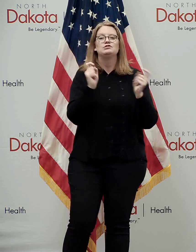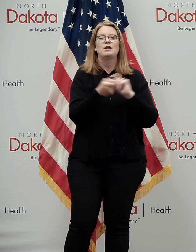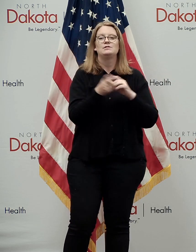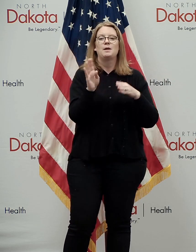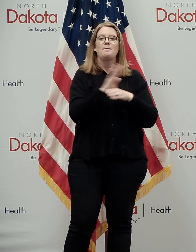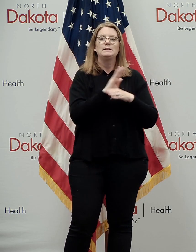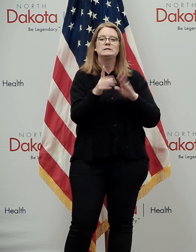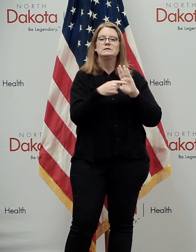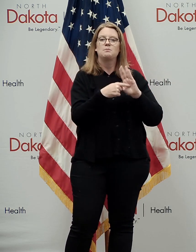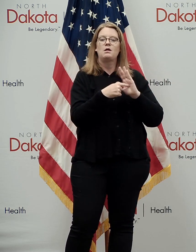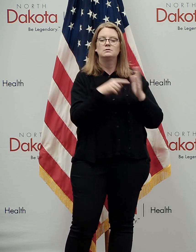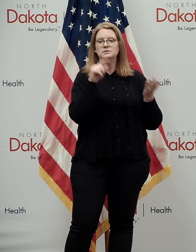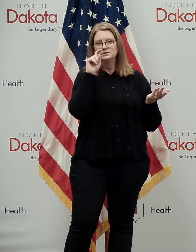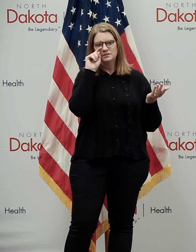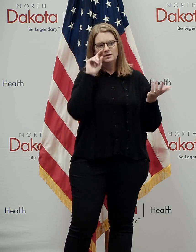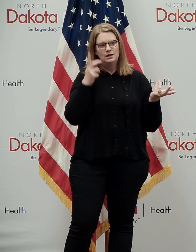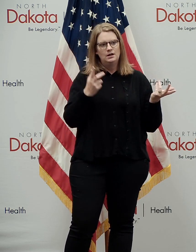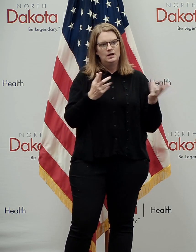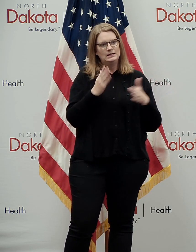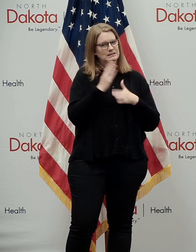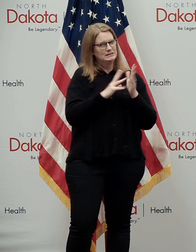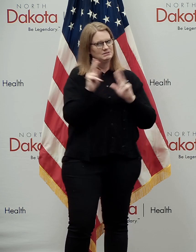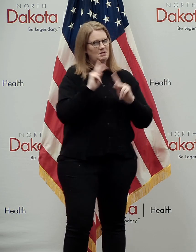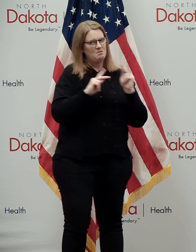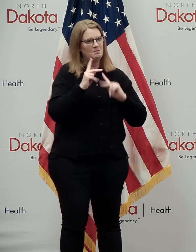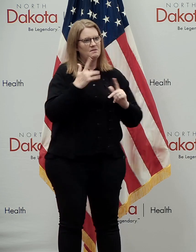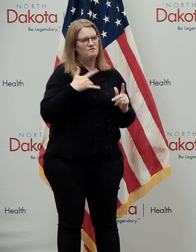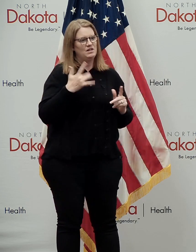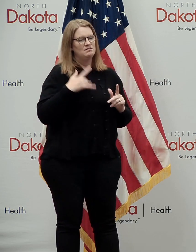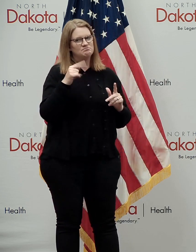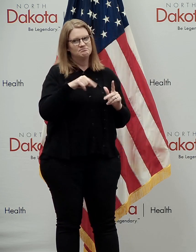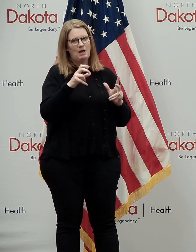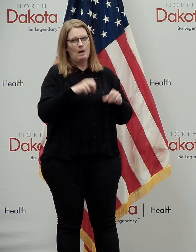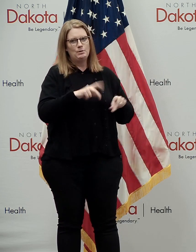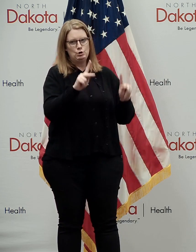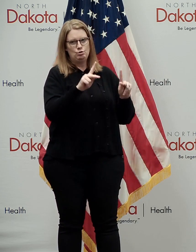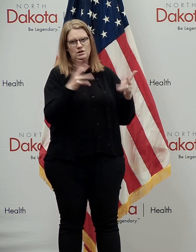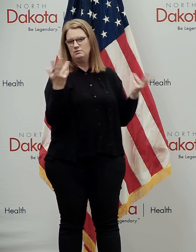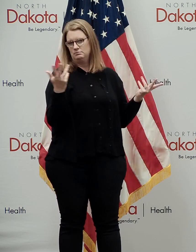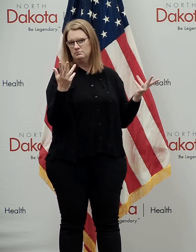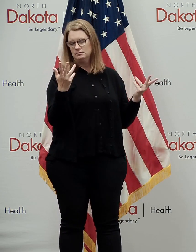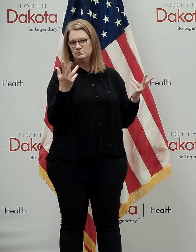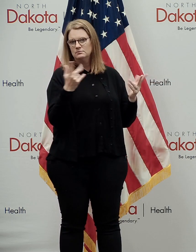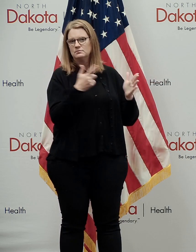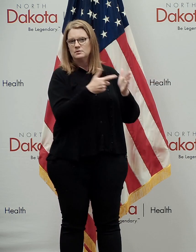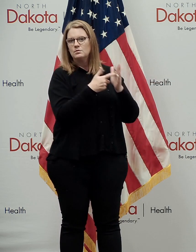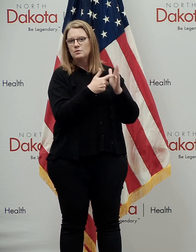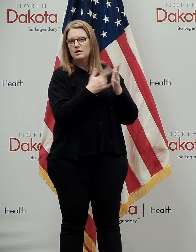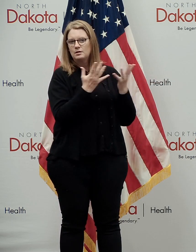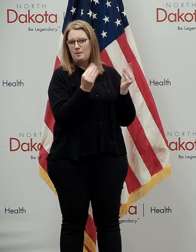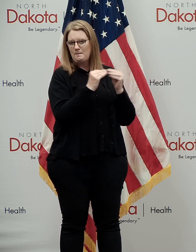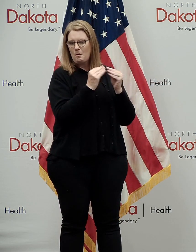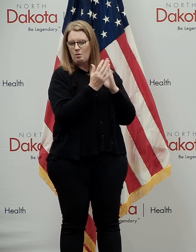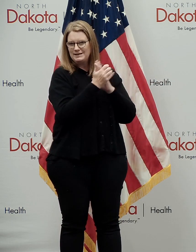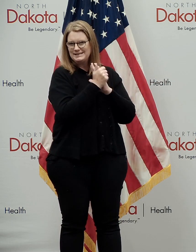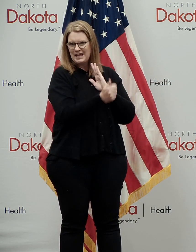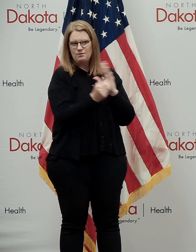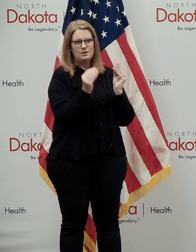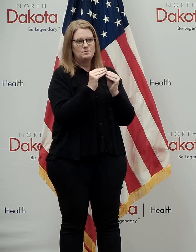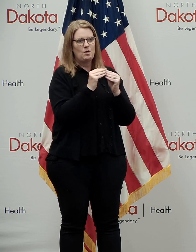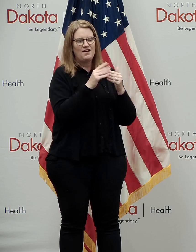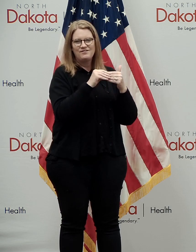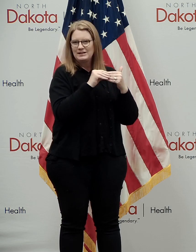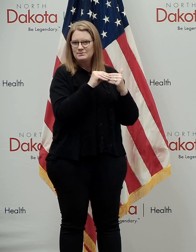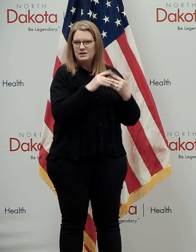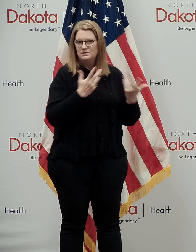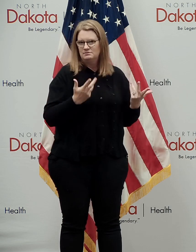models and approaches, and I think some people will use this as an opportunity to acquire more talent and with more flexibility. Team